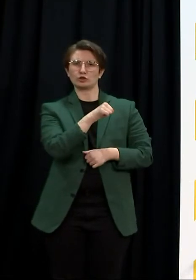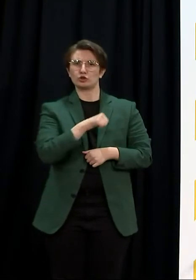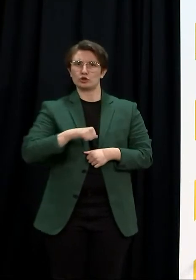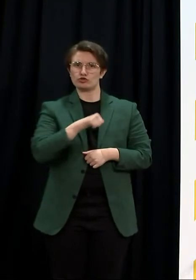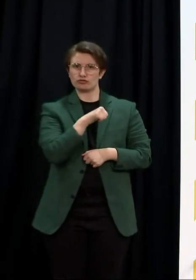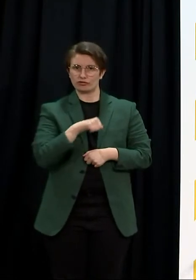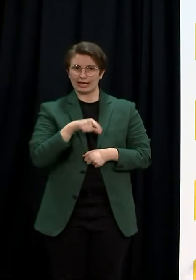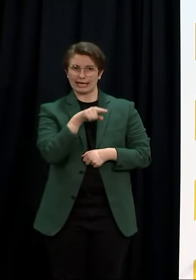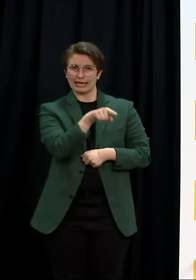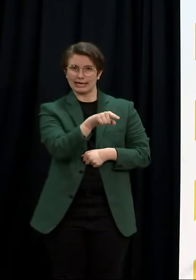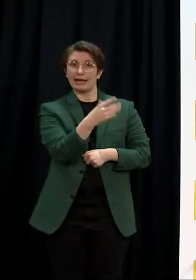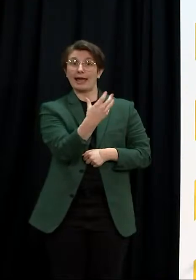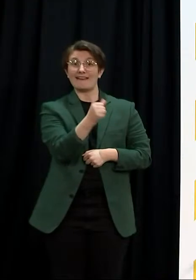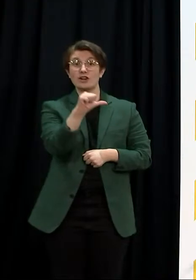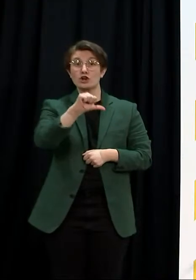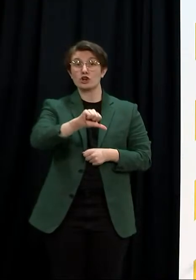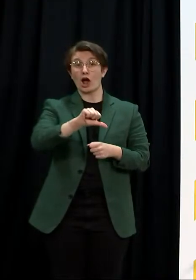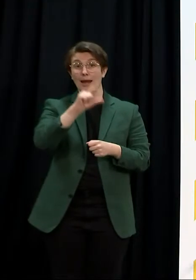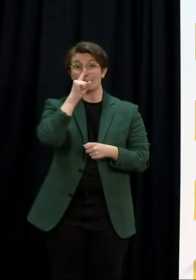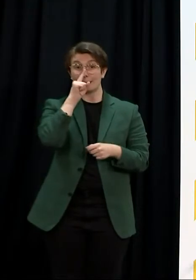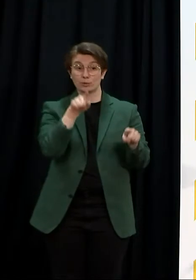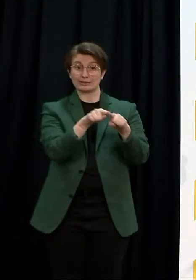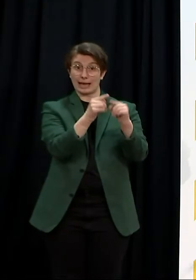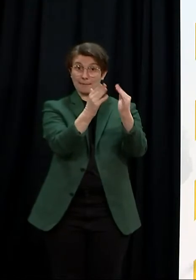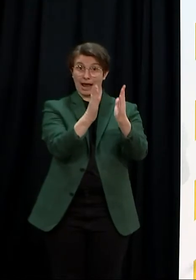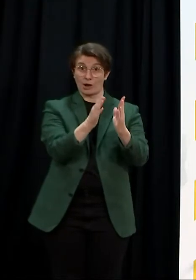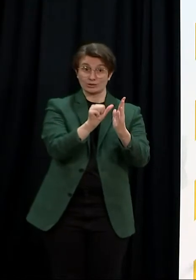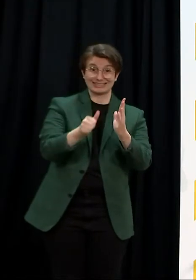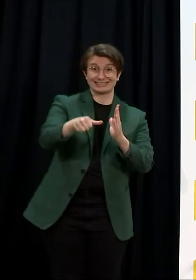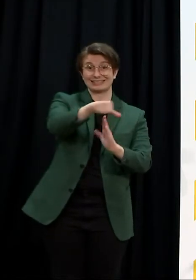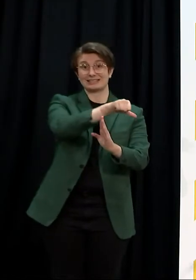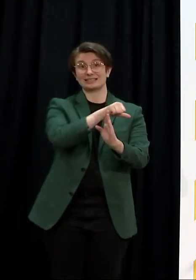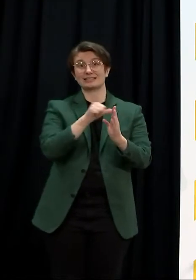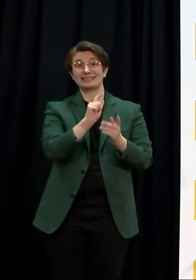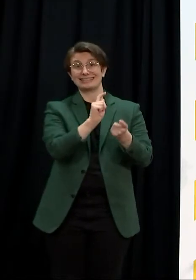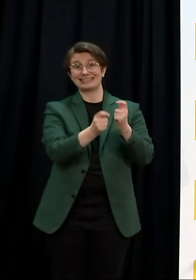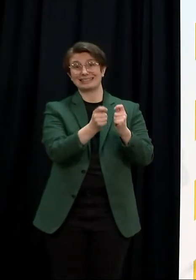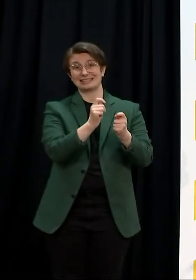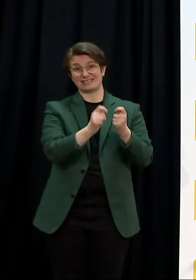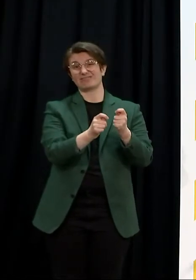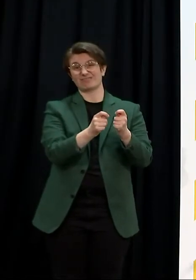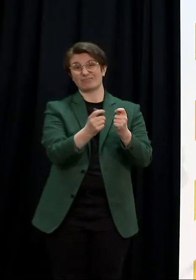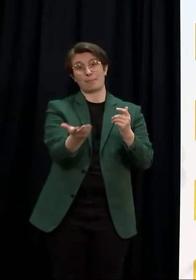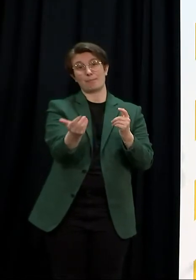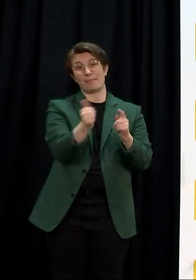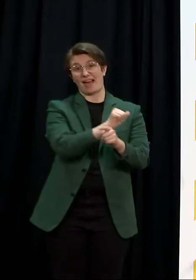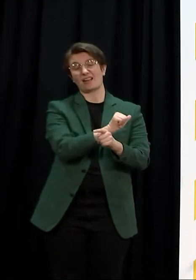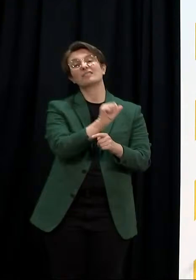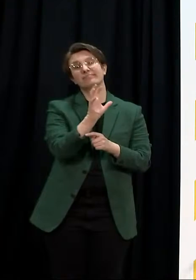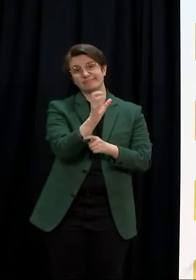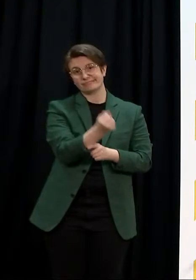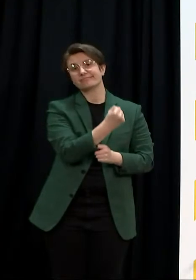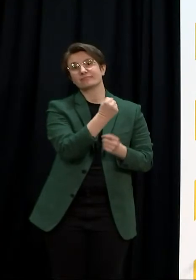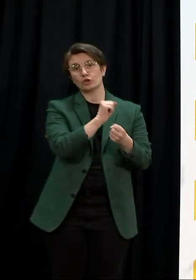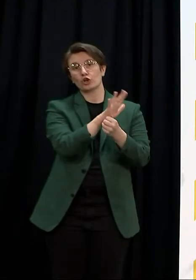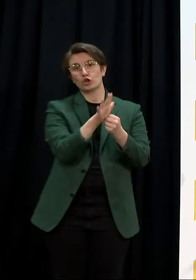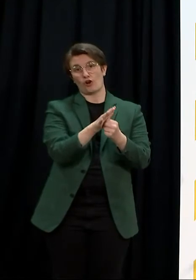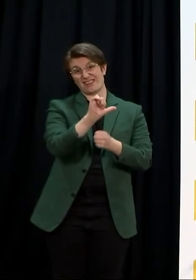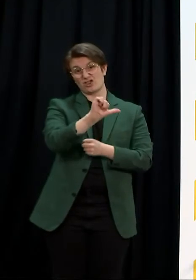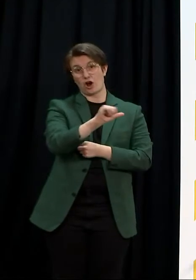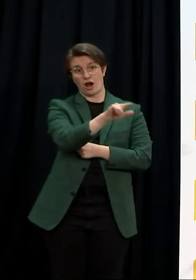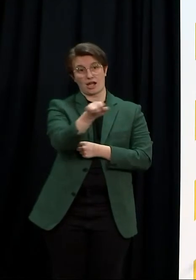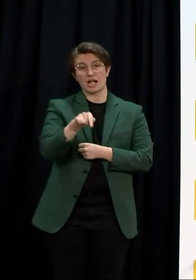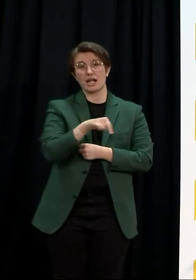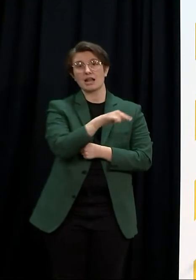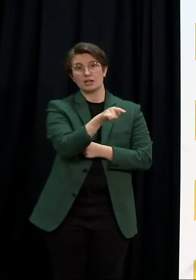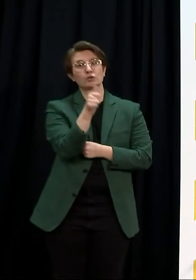who have tested positive. This has been clearly linked to the wider outbreak now, and we know where the point